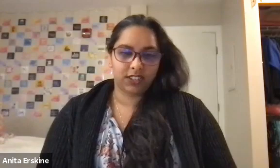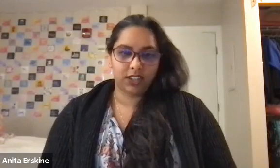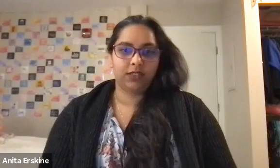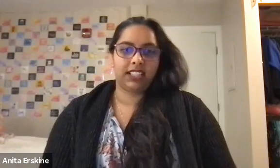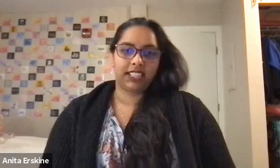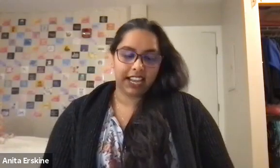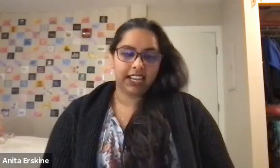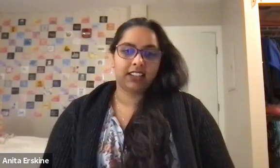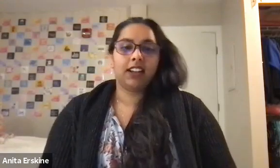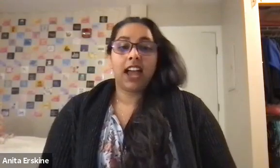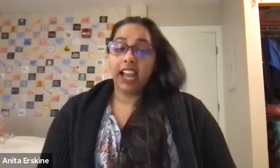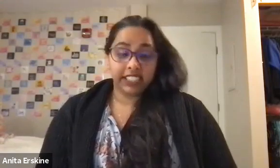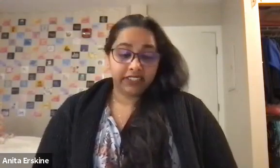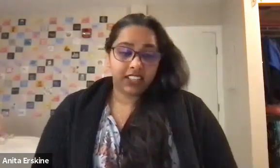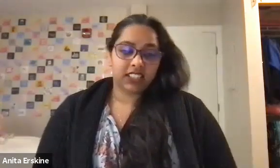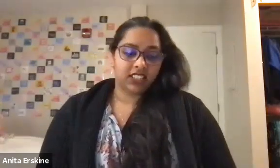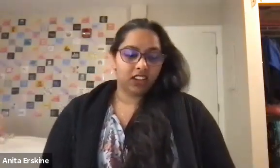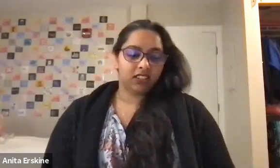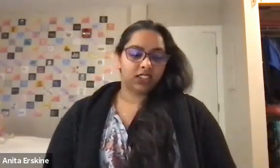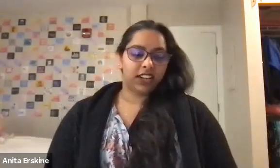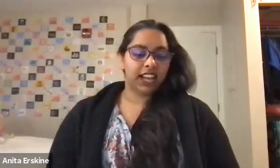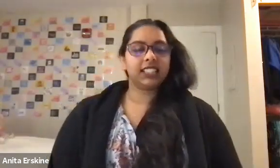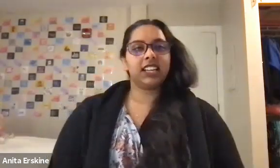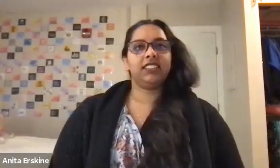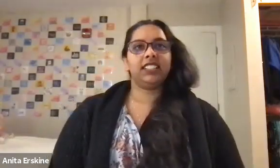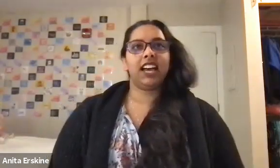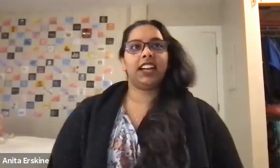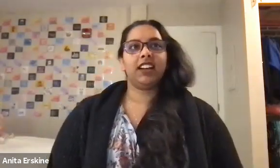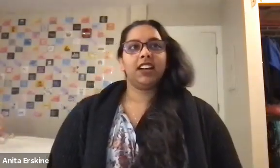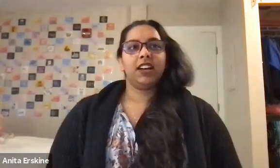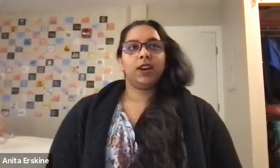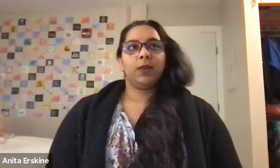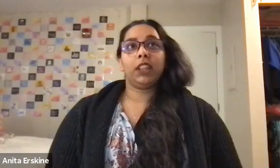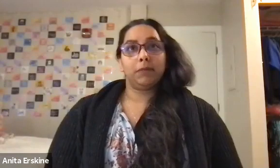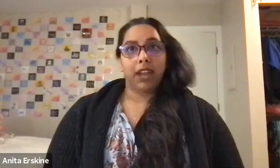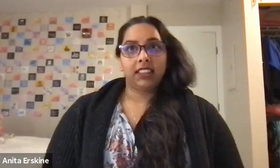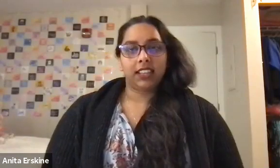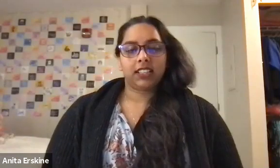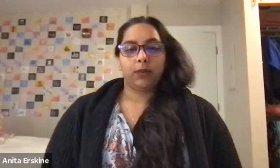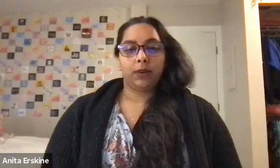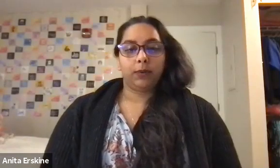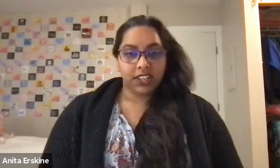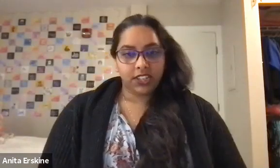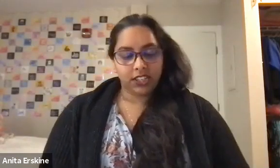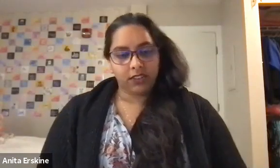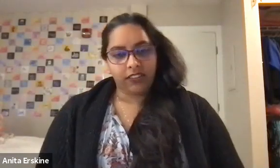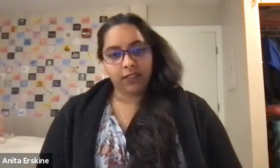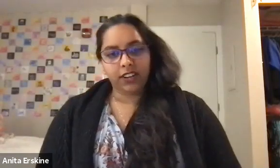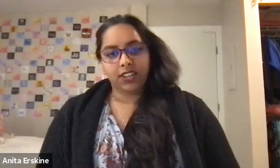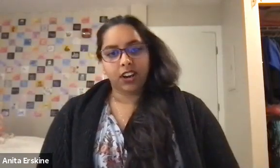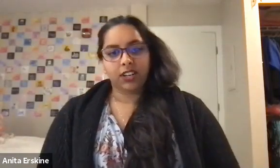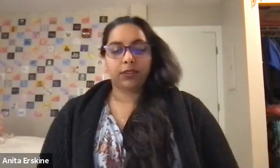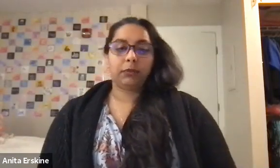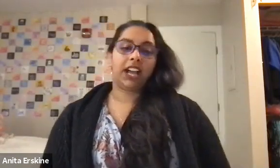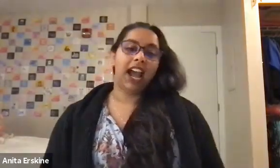wanted to as a kid and even as an adult. So I guess I would say one of the main things I would wish to do if I were